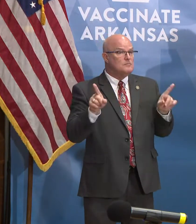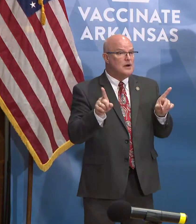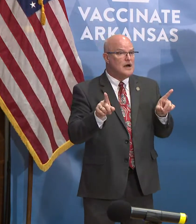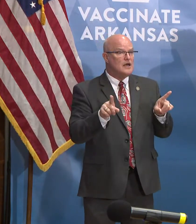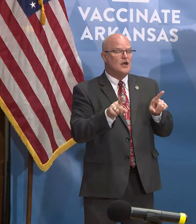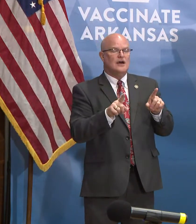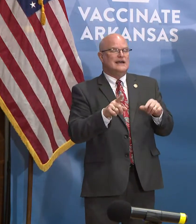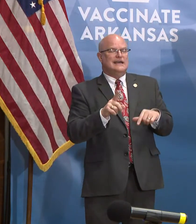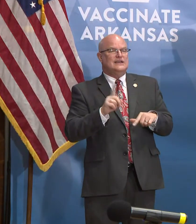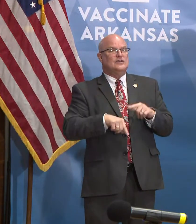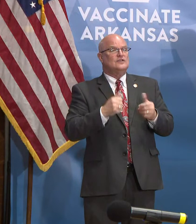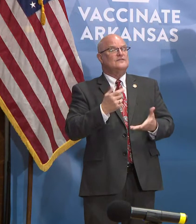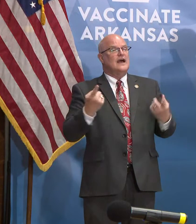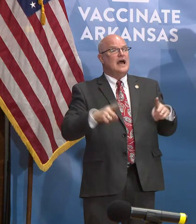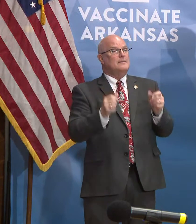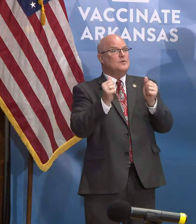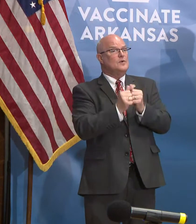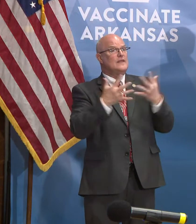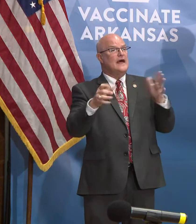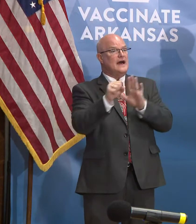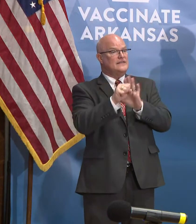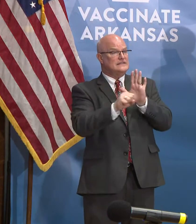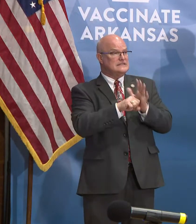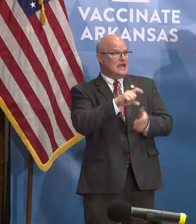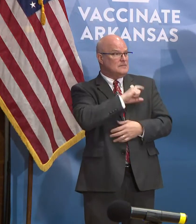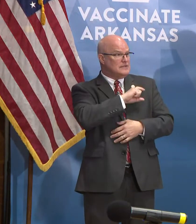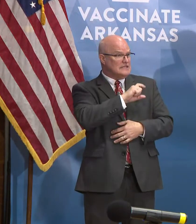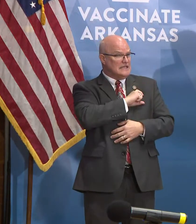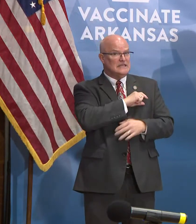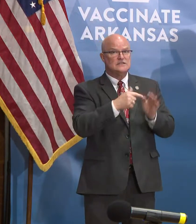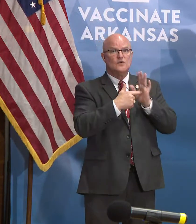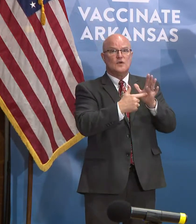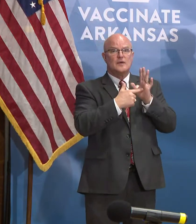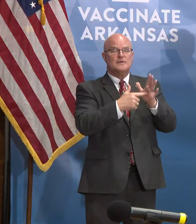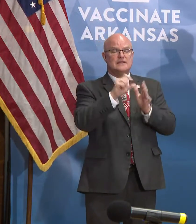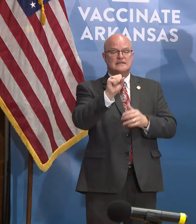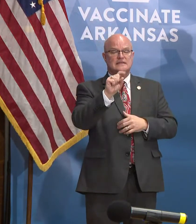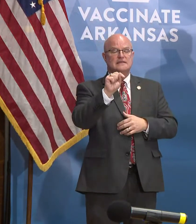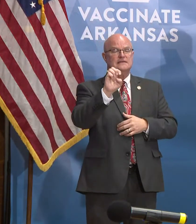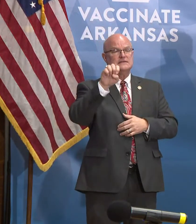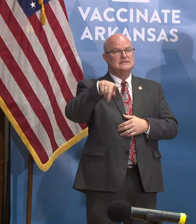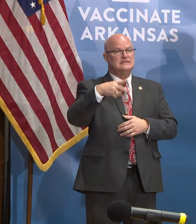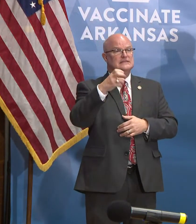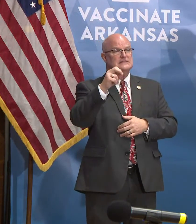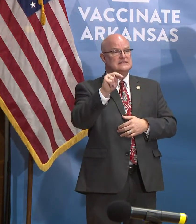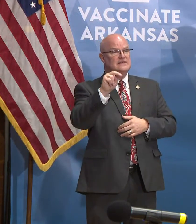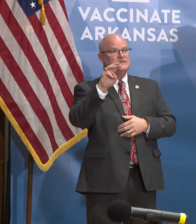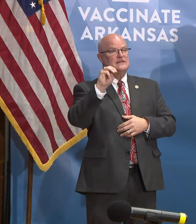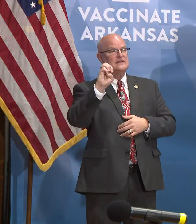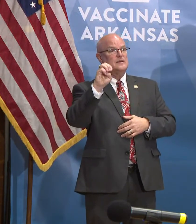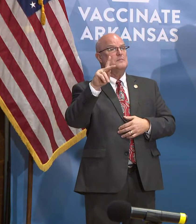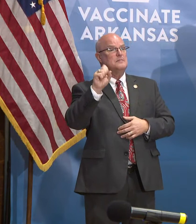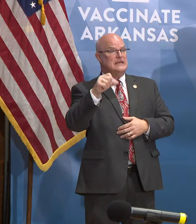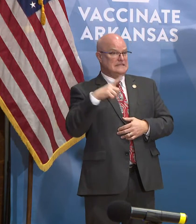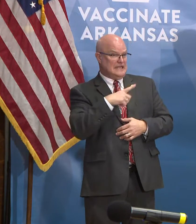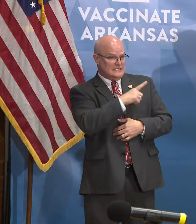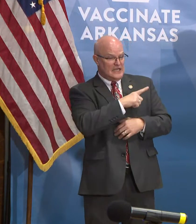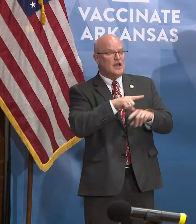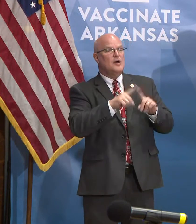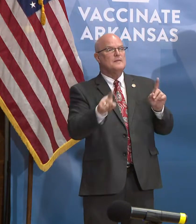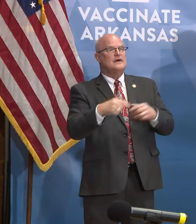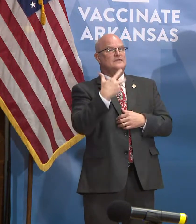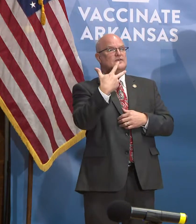could not have happened without the state police, Representative Stephen Meeks, of course, in the legislation, but also the